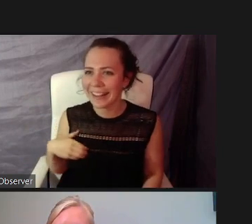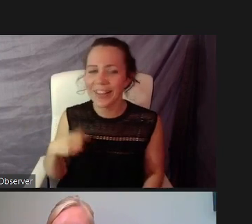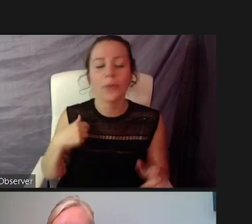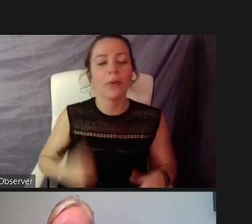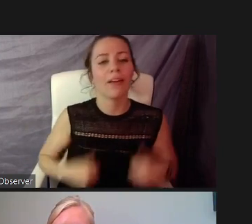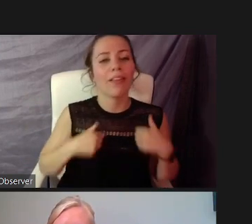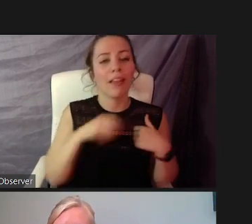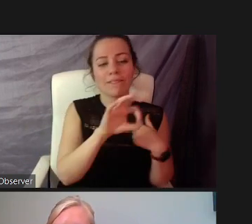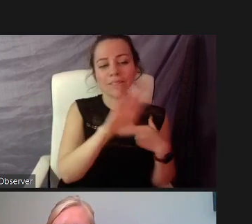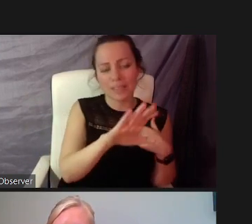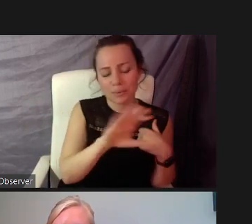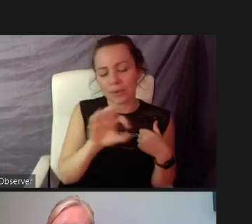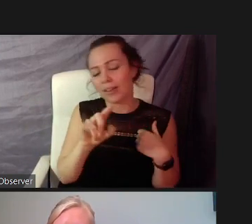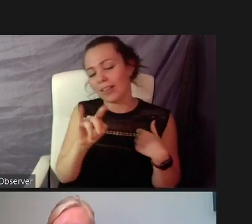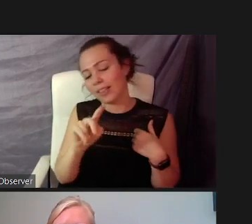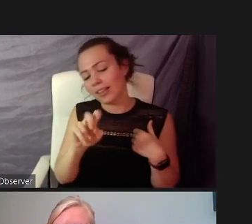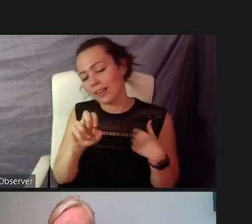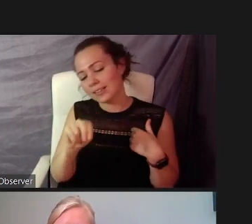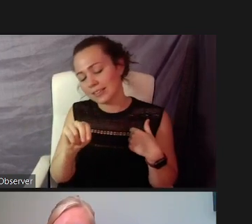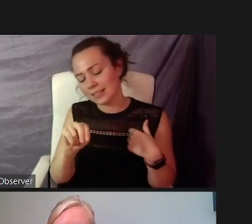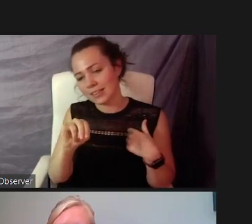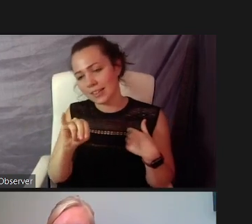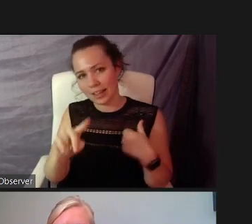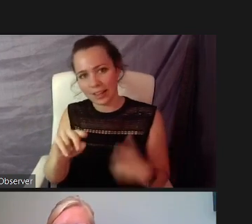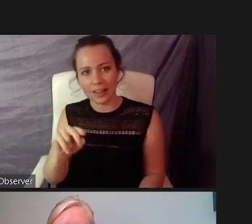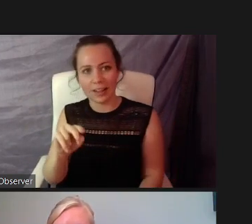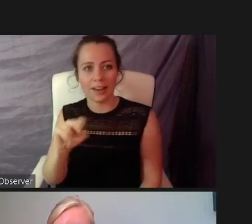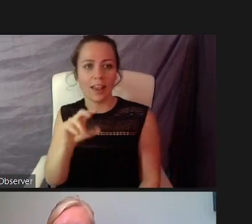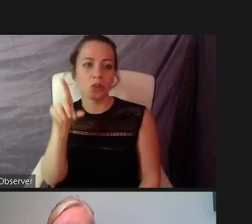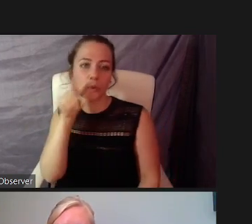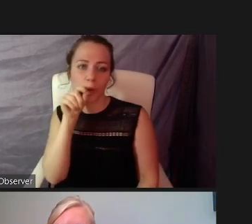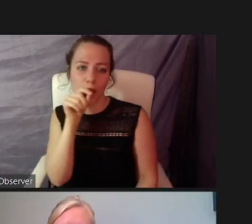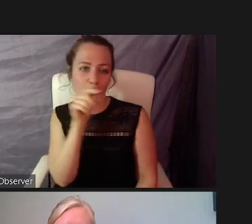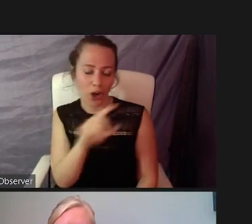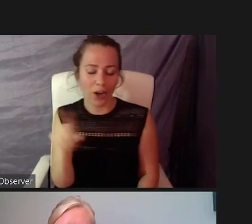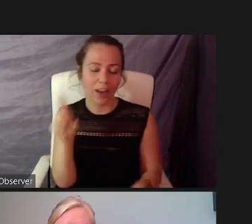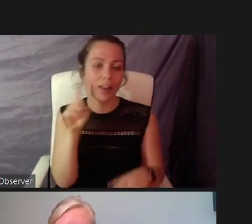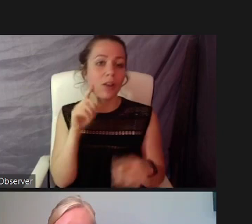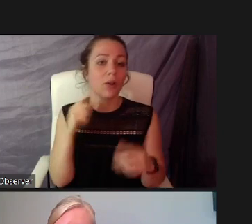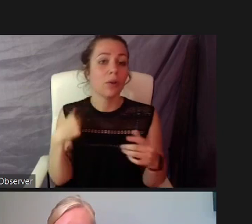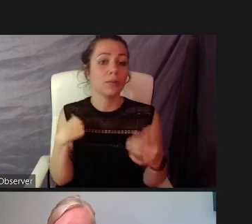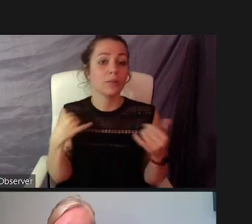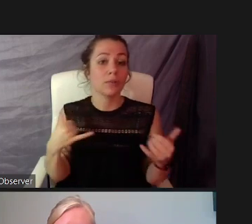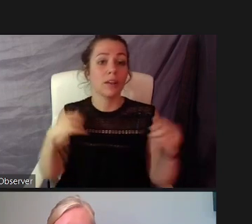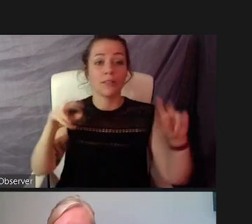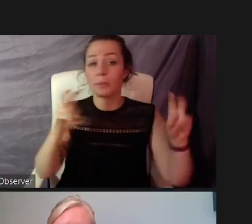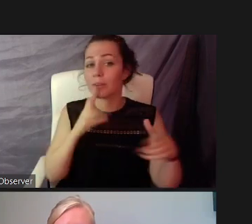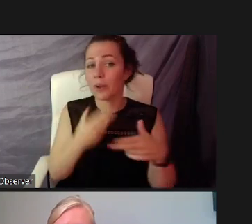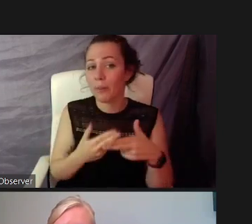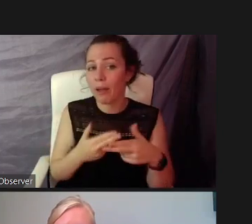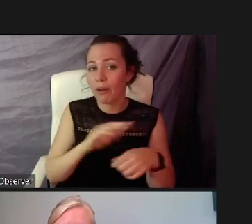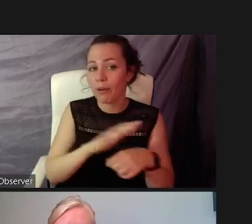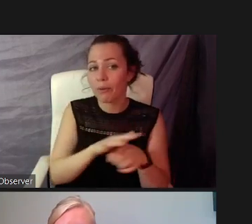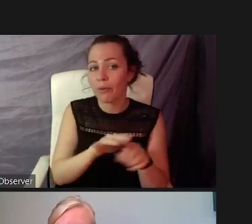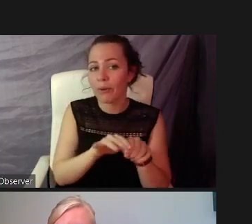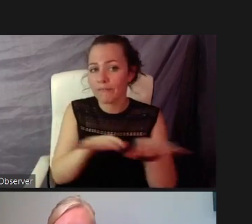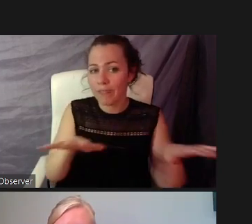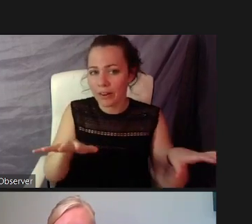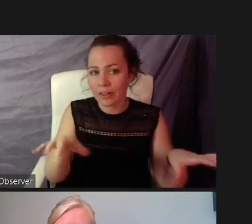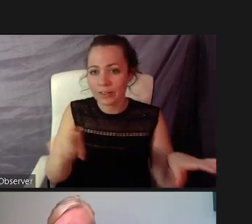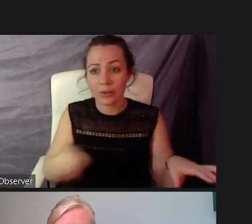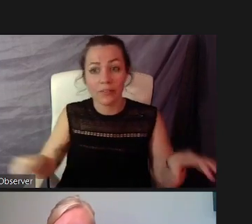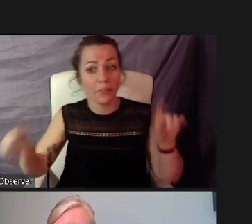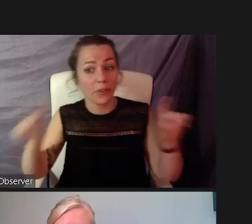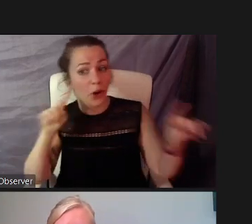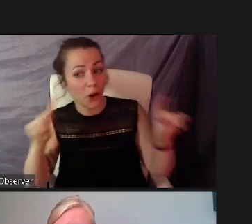about coronavirus or the COVID-19, as you have heard in the news a